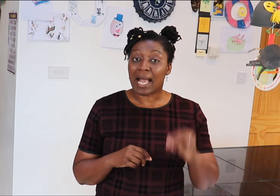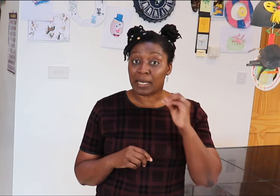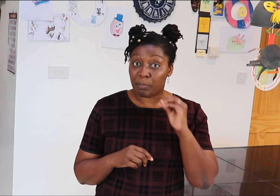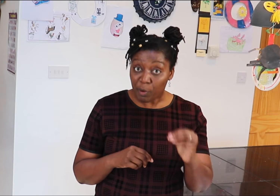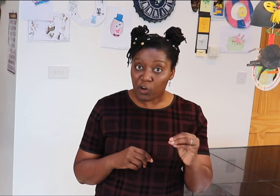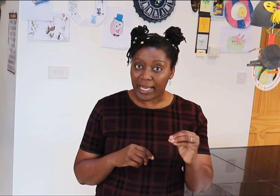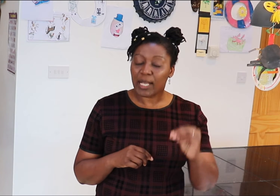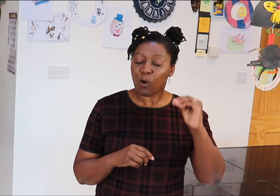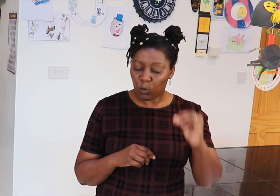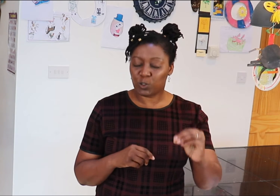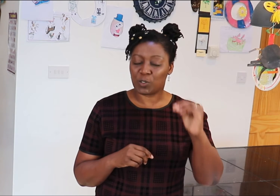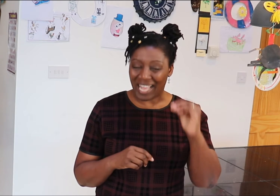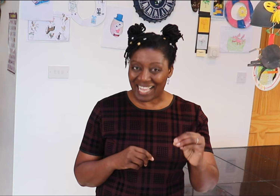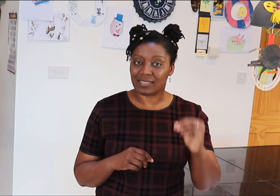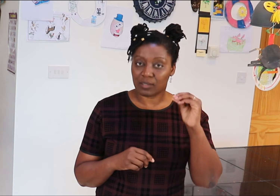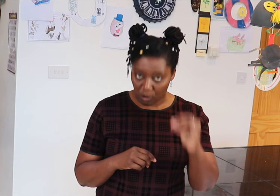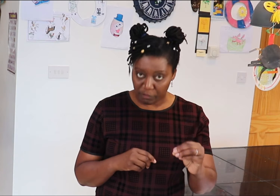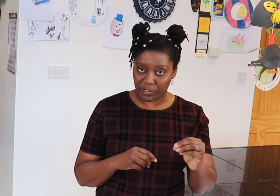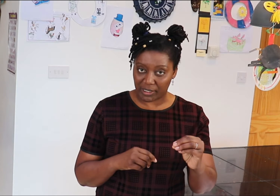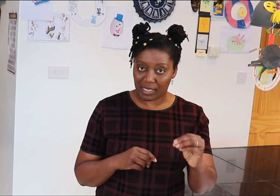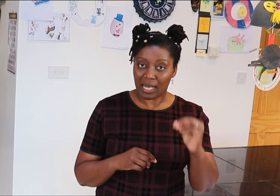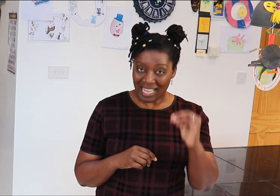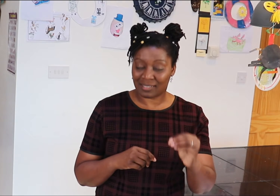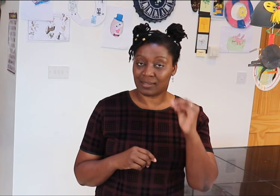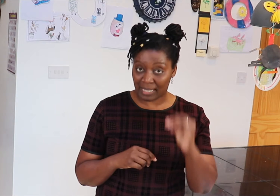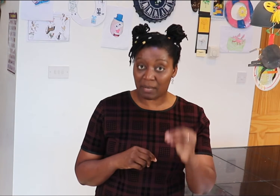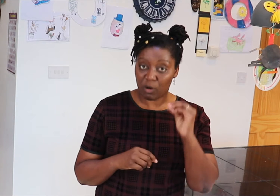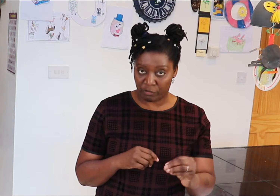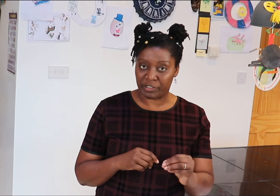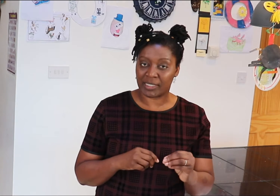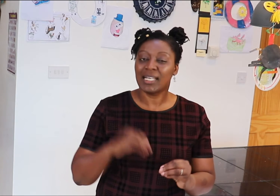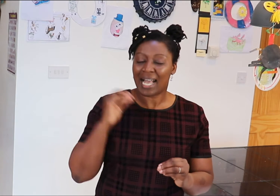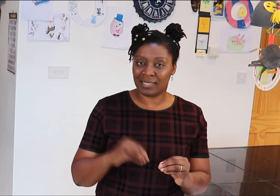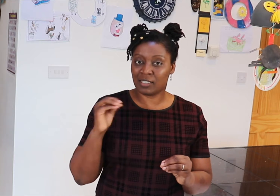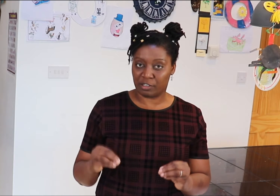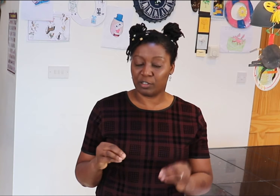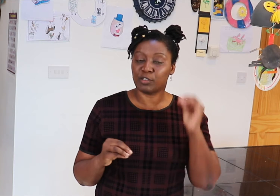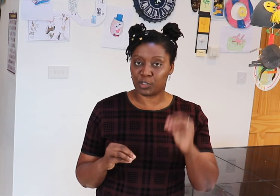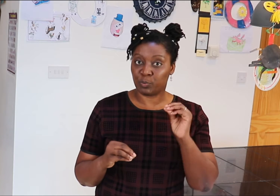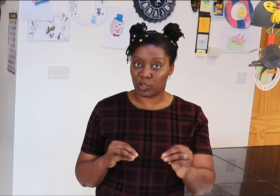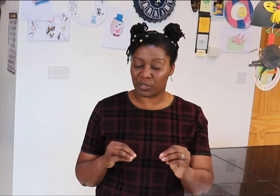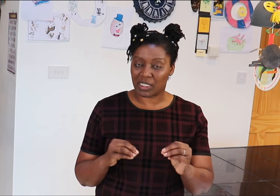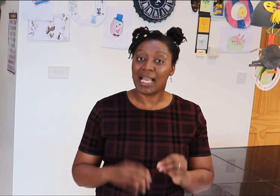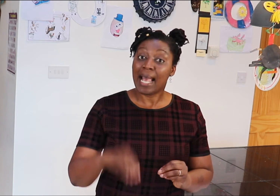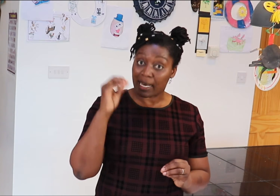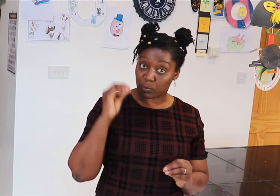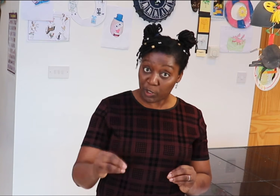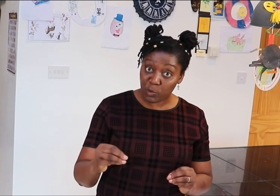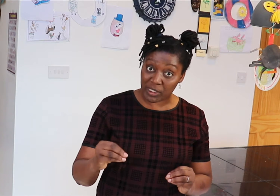and a boy also has ovaries, has the same ovaries as the girl until puberty. At